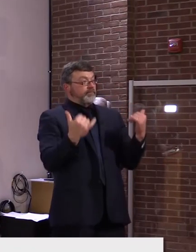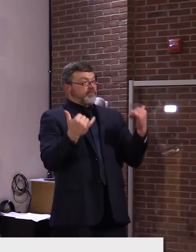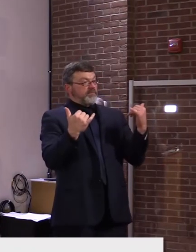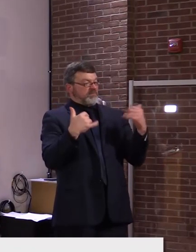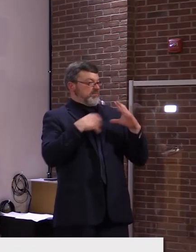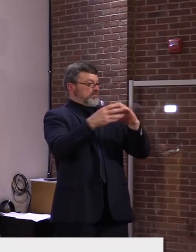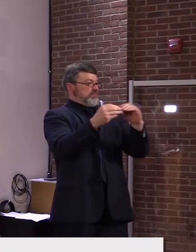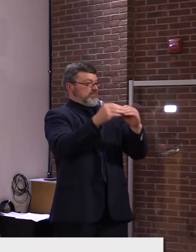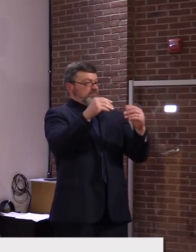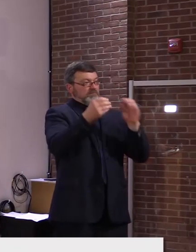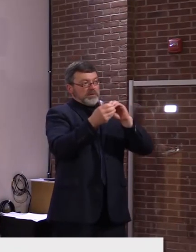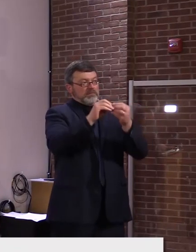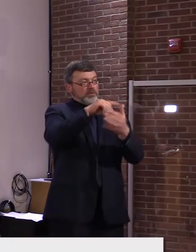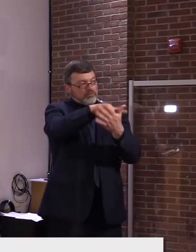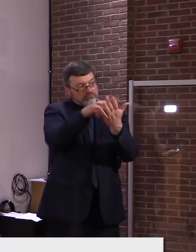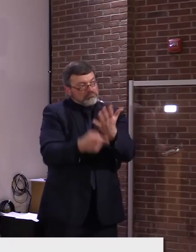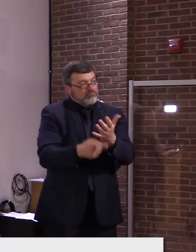The figures show that